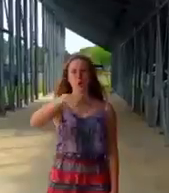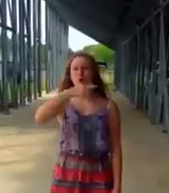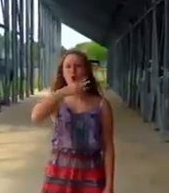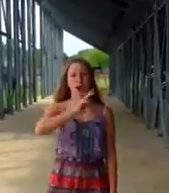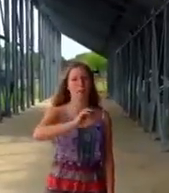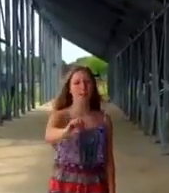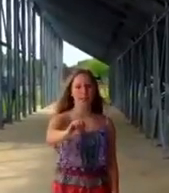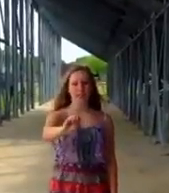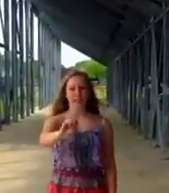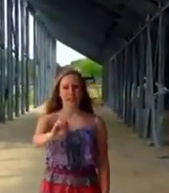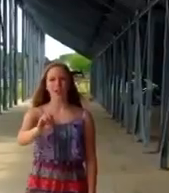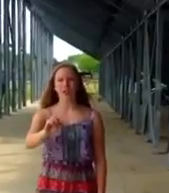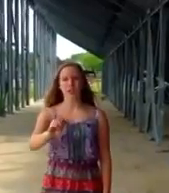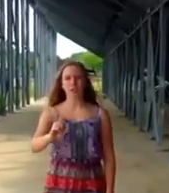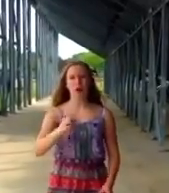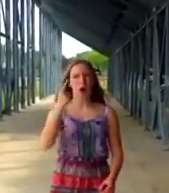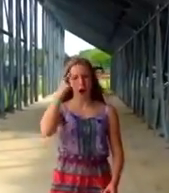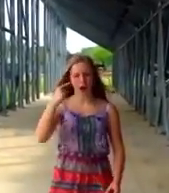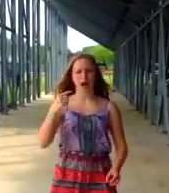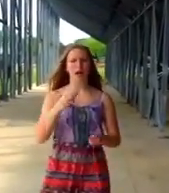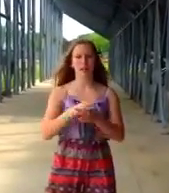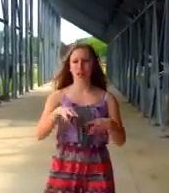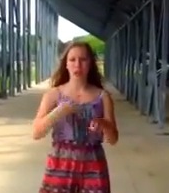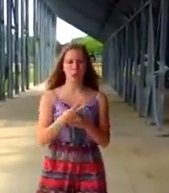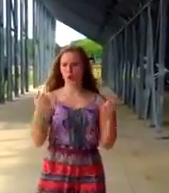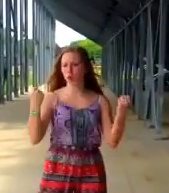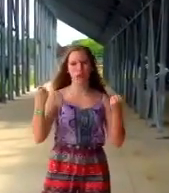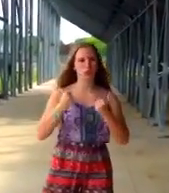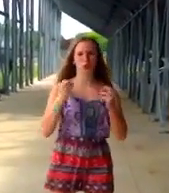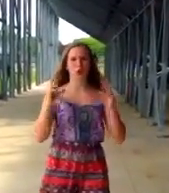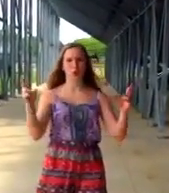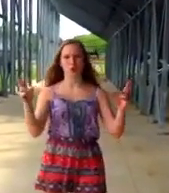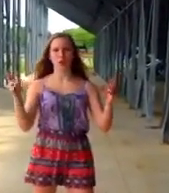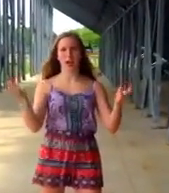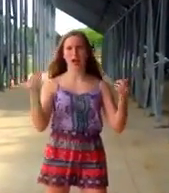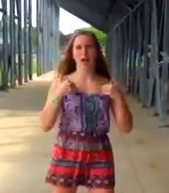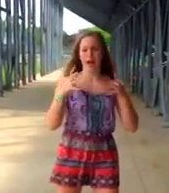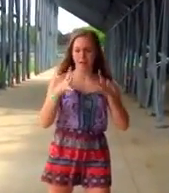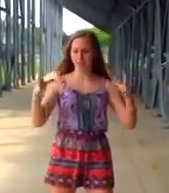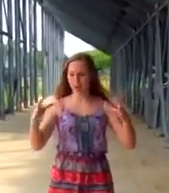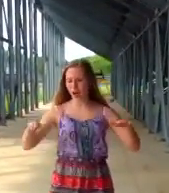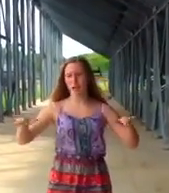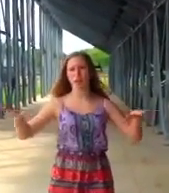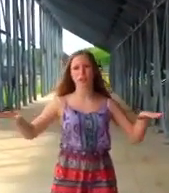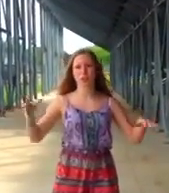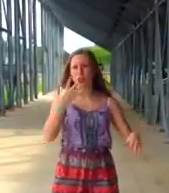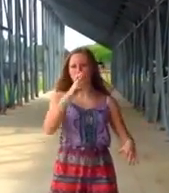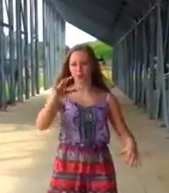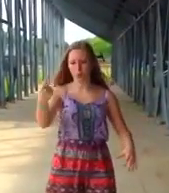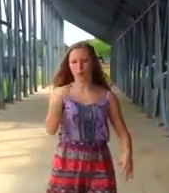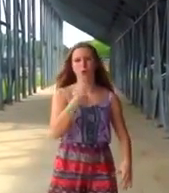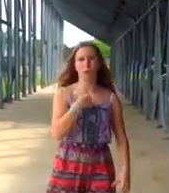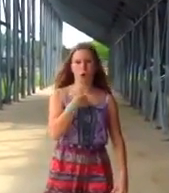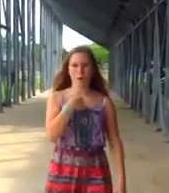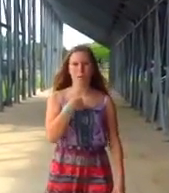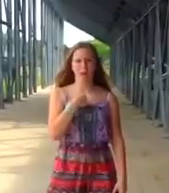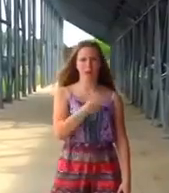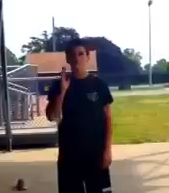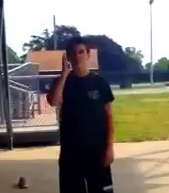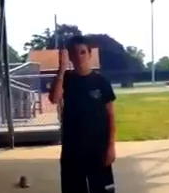Soon I'll be 60 years old. Will I think the world is cold, or will I have a lot of children who can bore me?